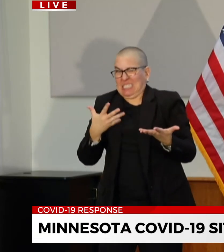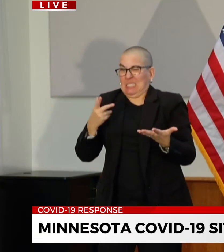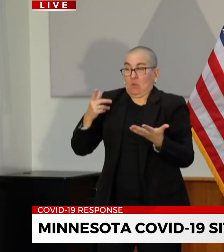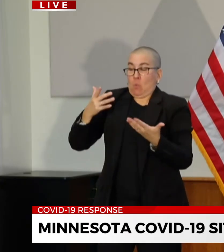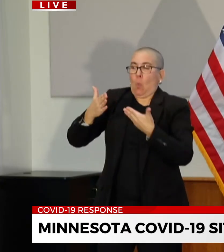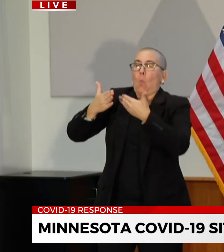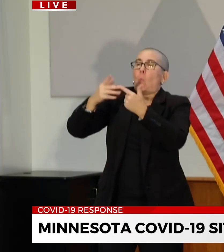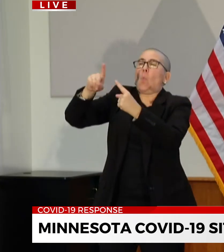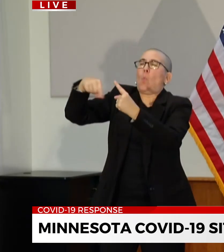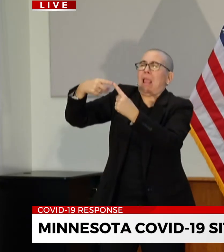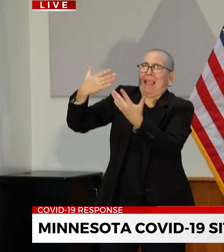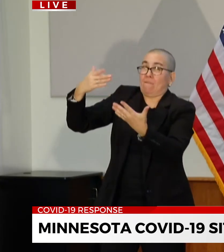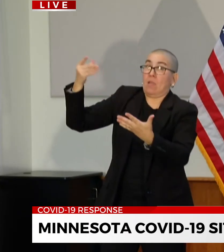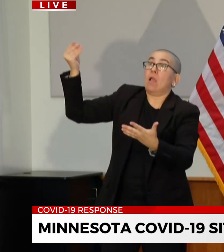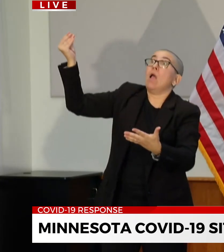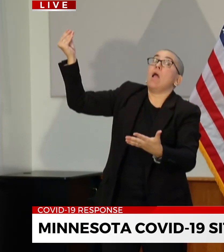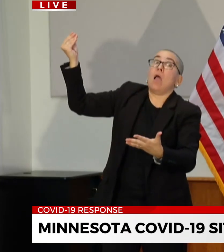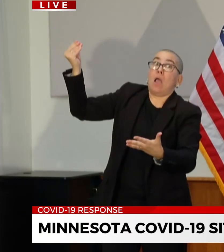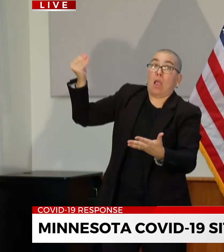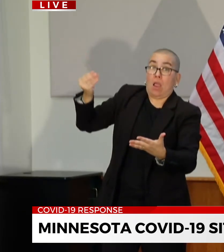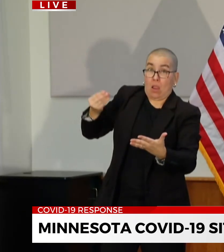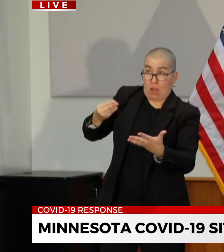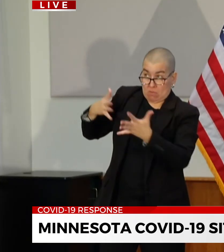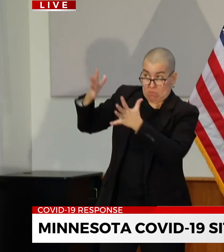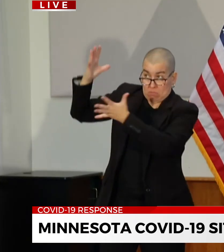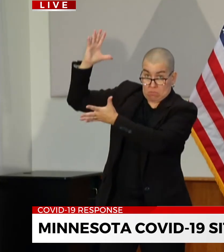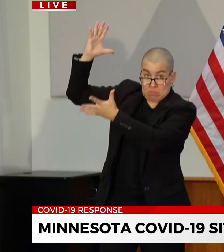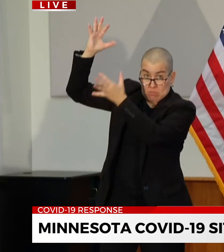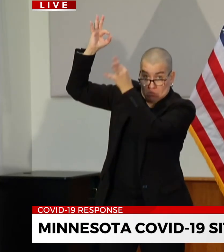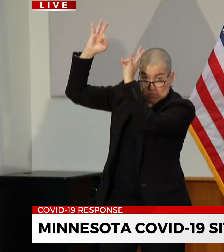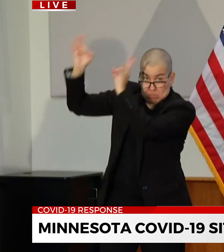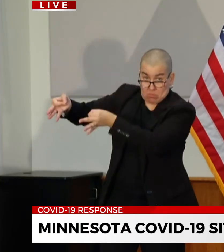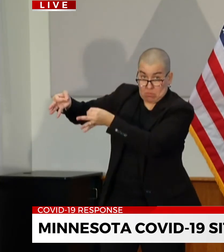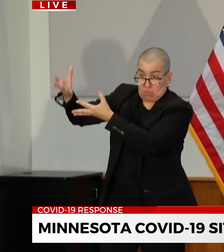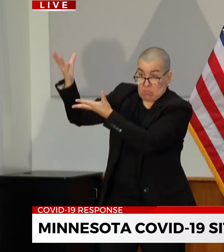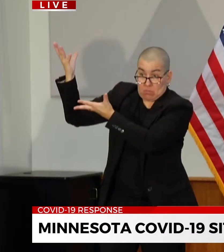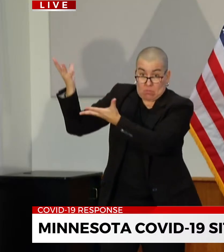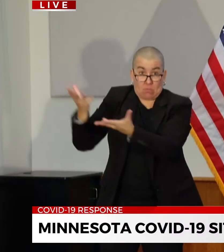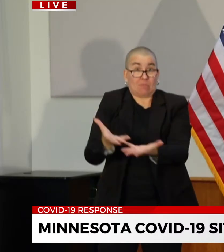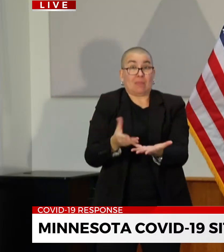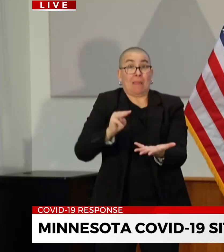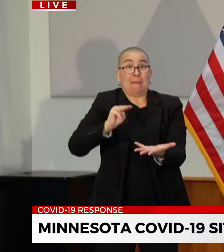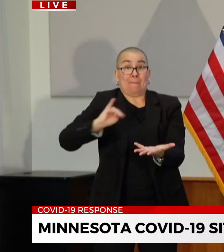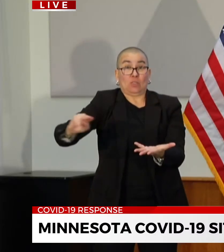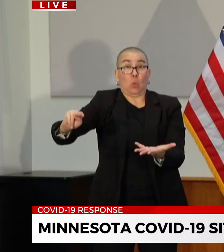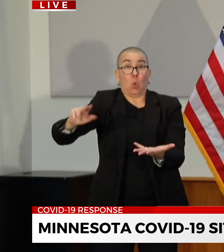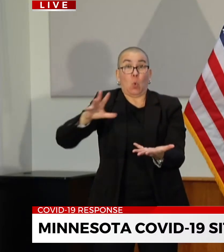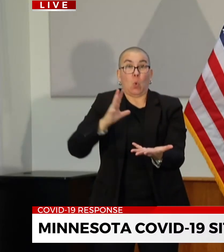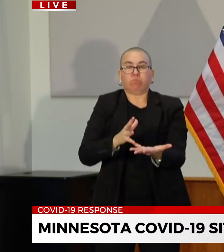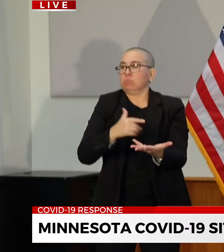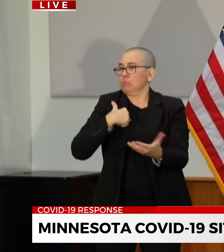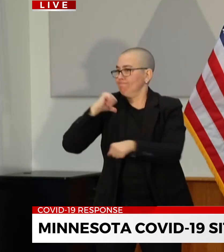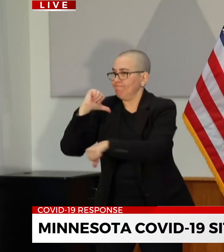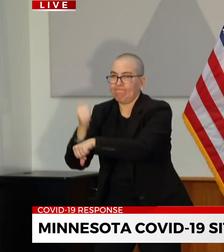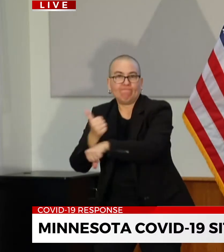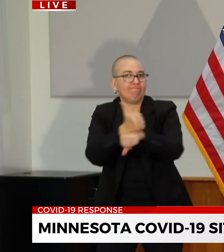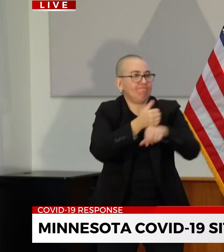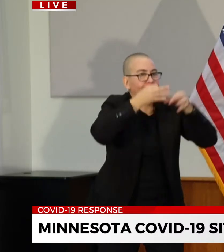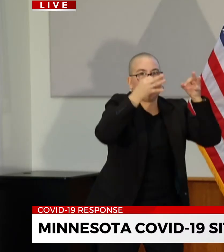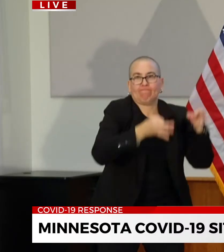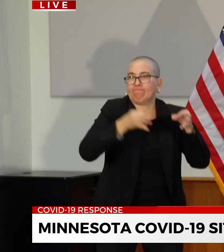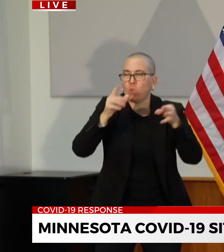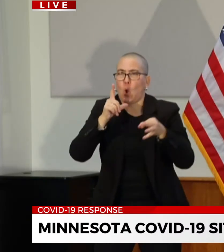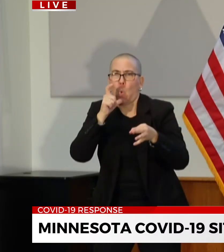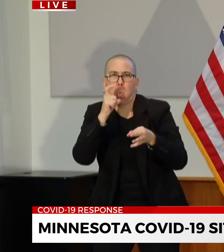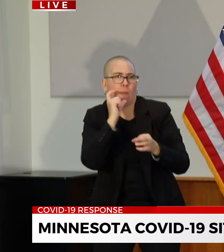use authorization and once those arrive here, and if we're in a position to have the protocols in place and being followed, that we will